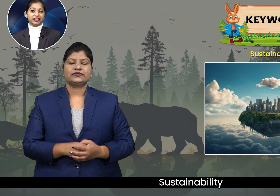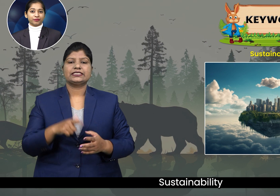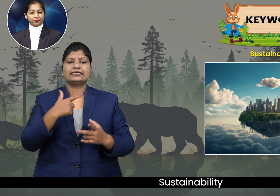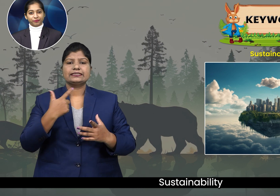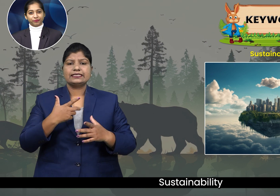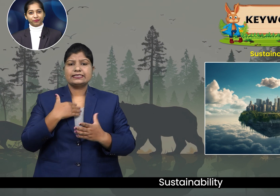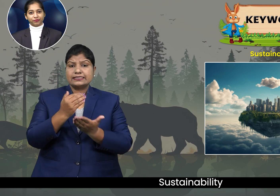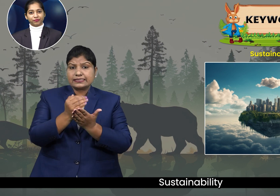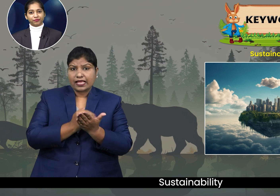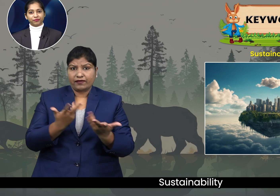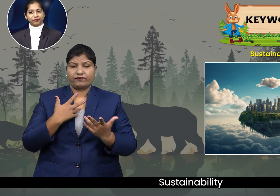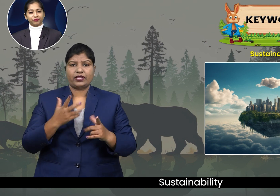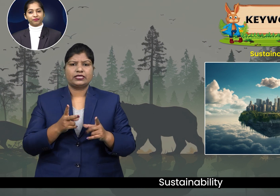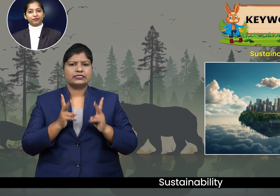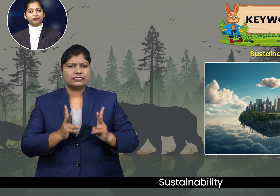sustainability,